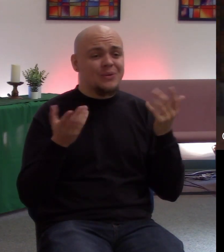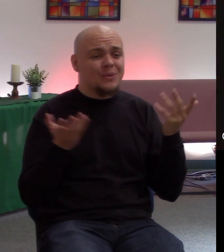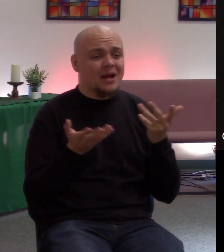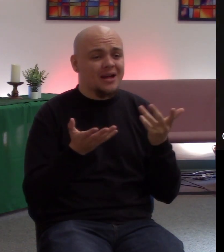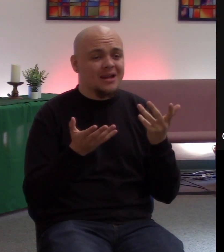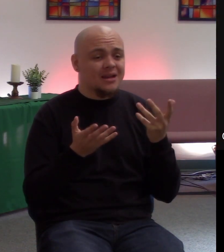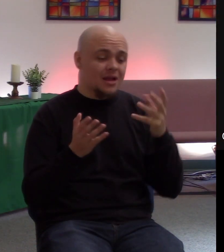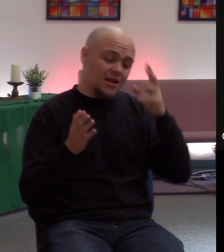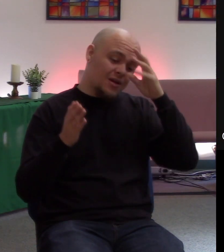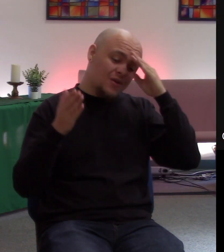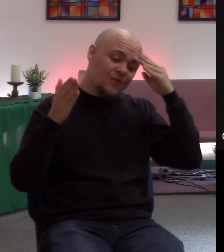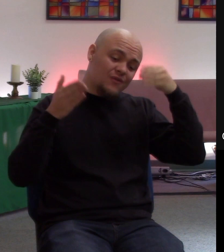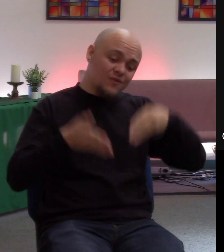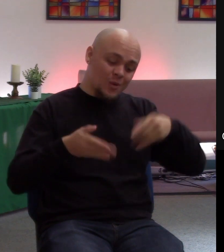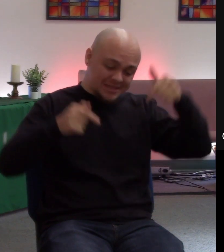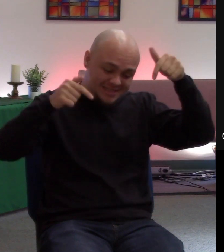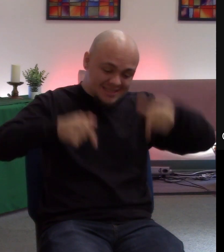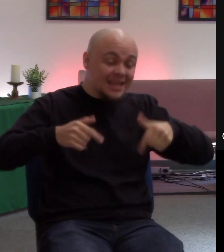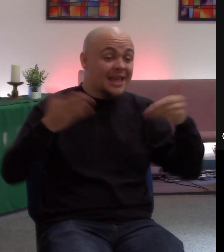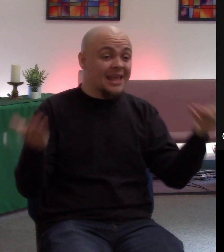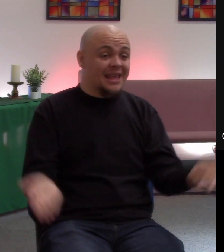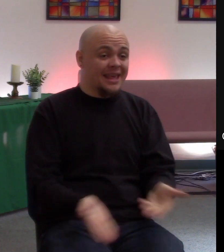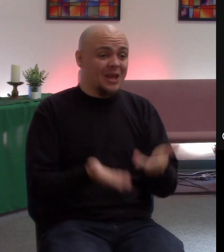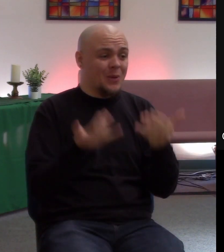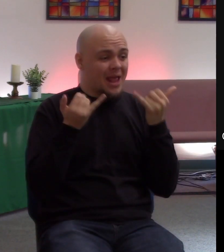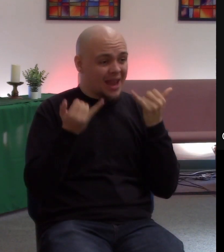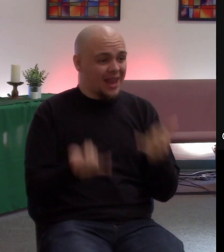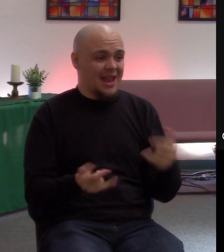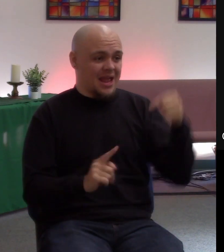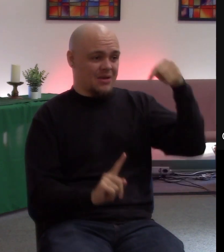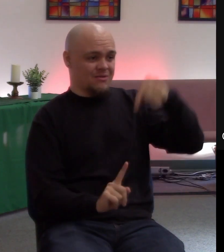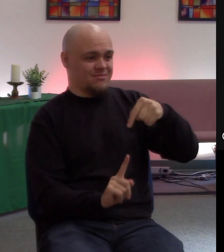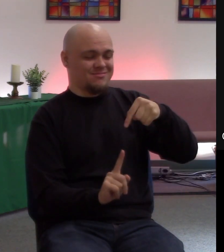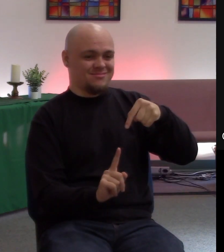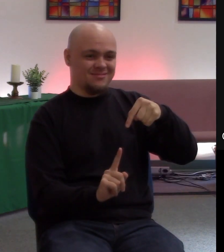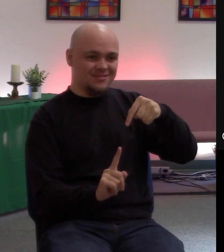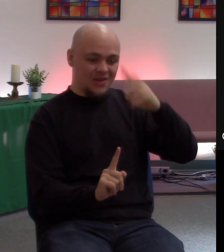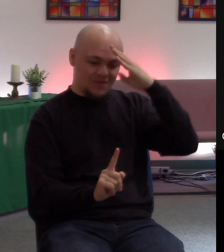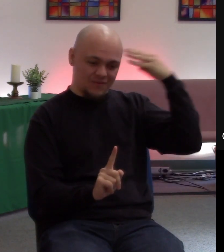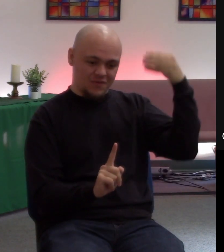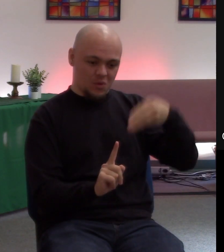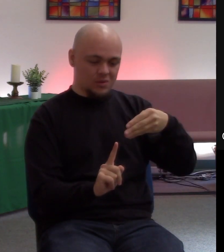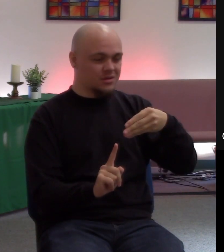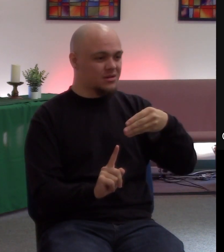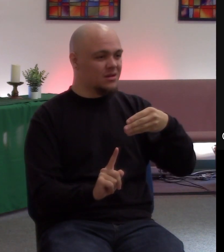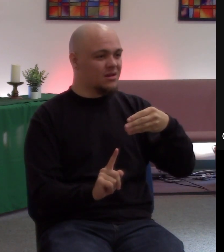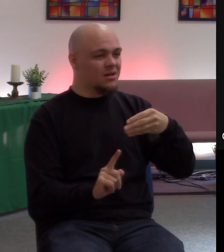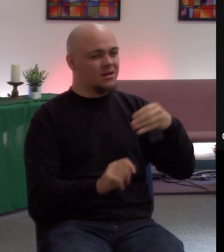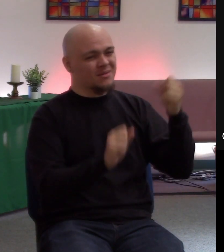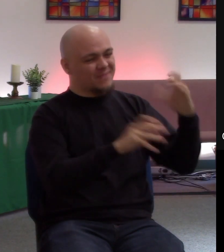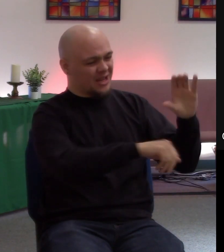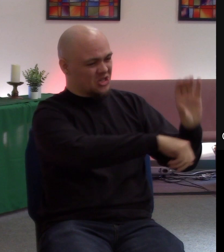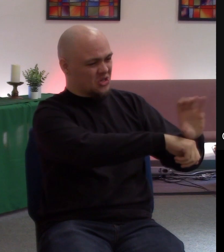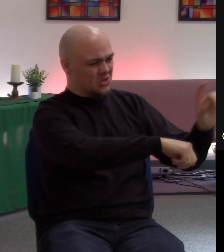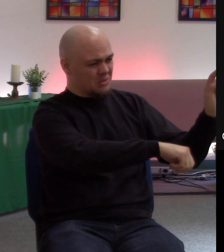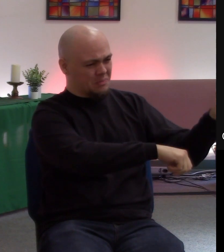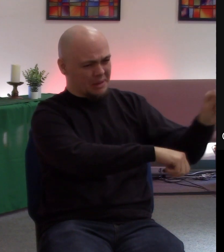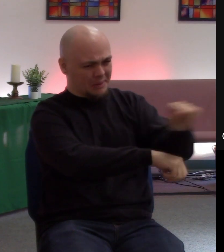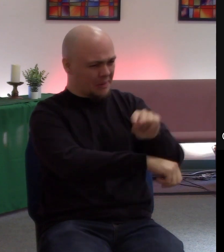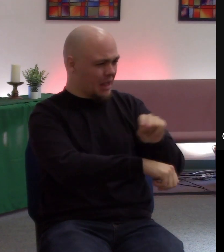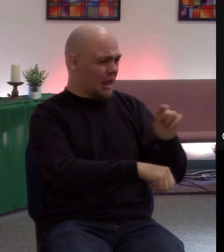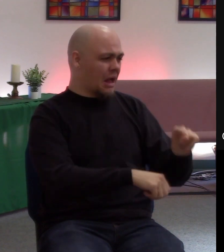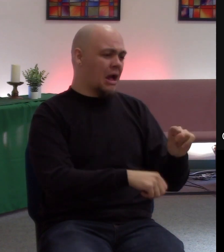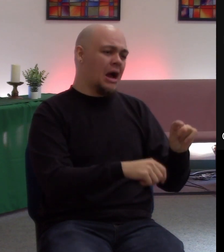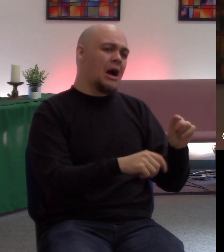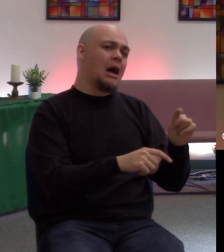How do we live this out? What should we really be doing? How about focus on the here and the now? I don't know